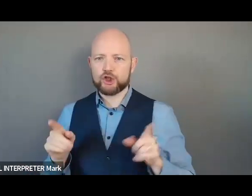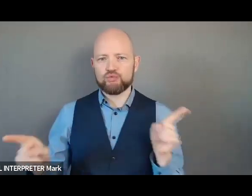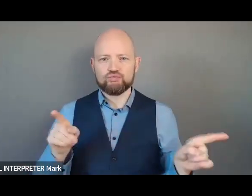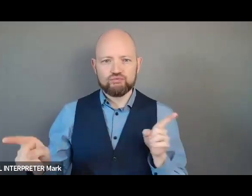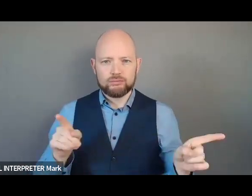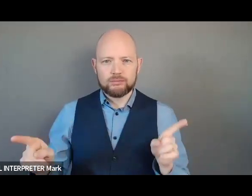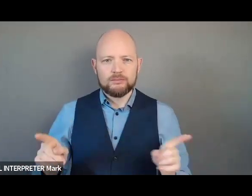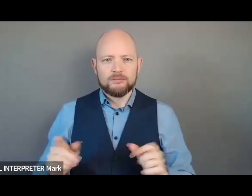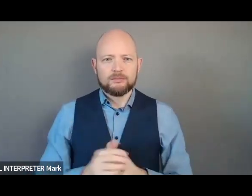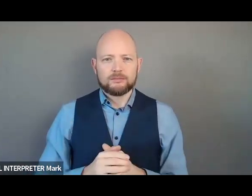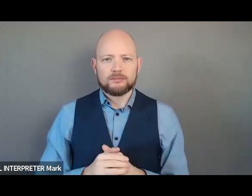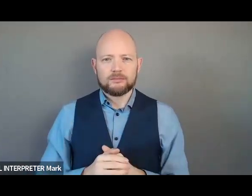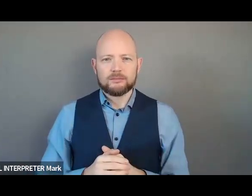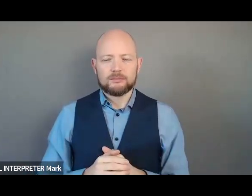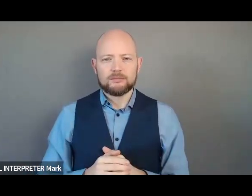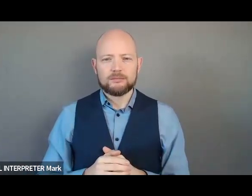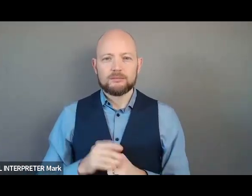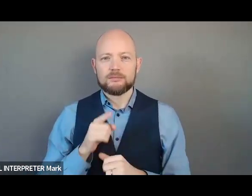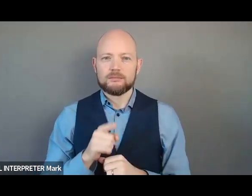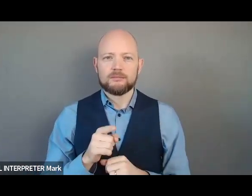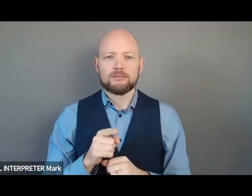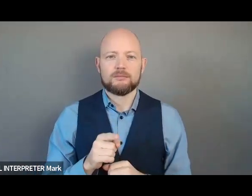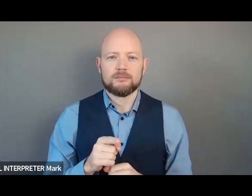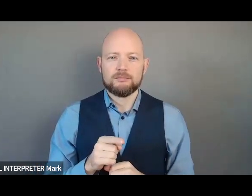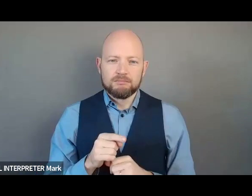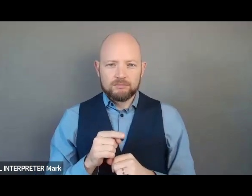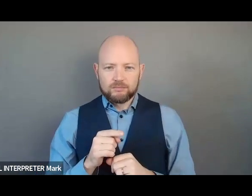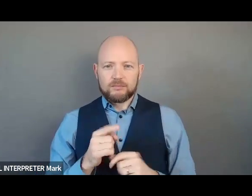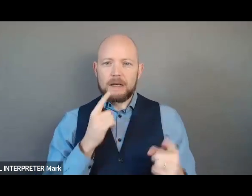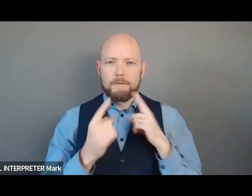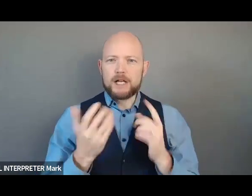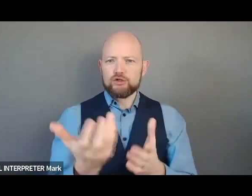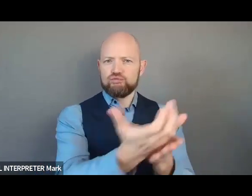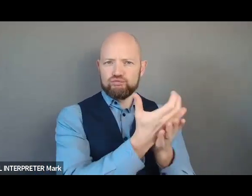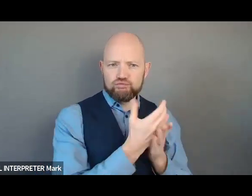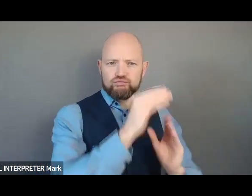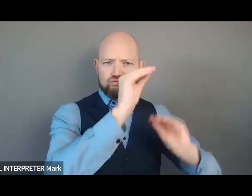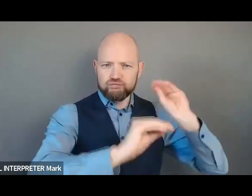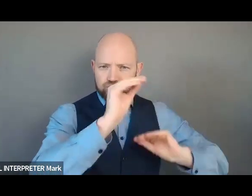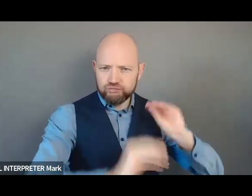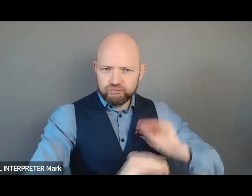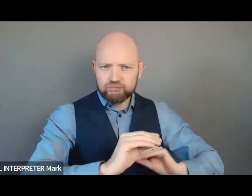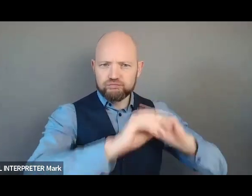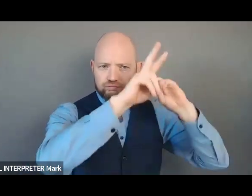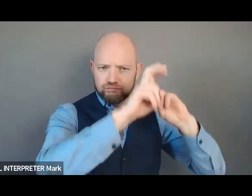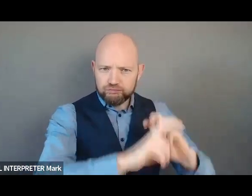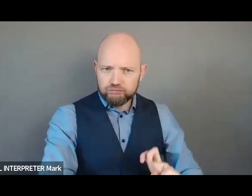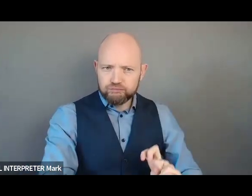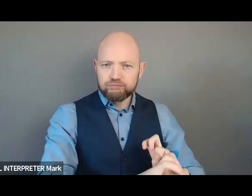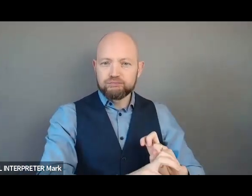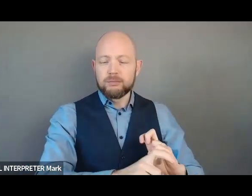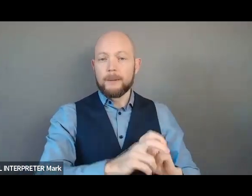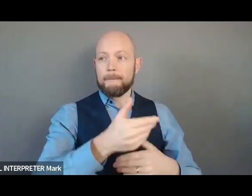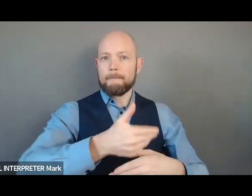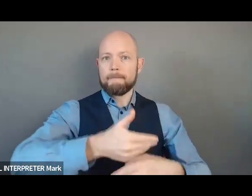multi-study that would first of all, in the first work package, explore through qualitative interviews what those barriers to being able to do research